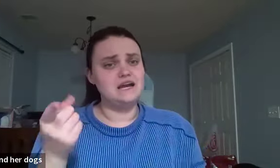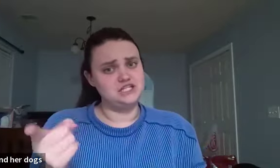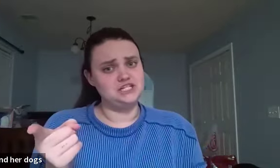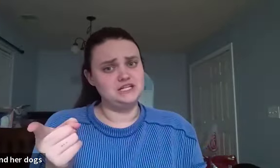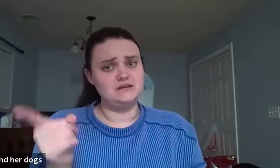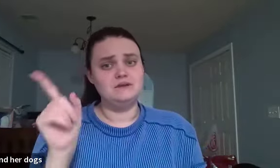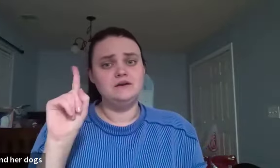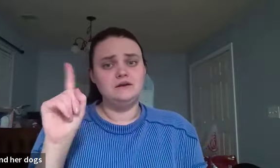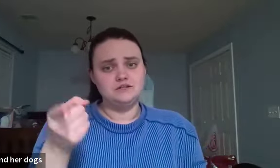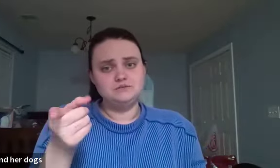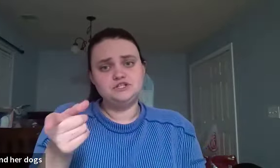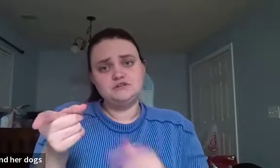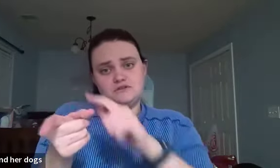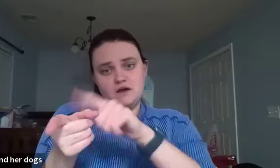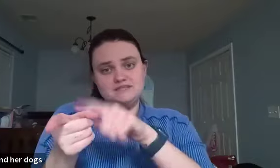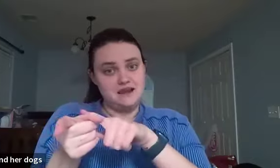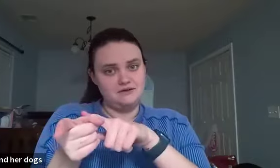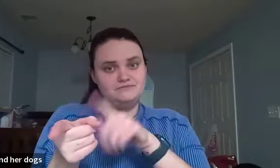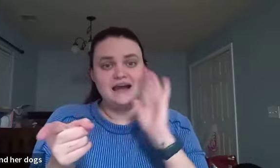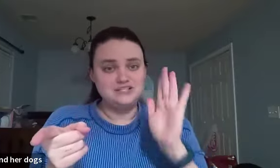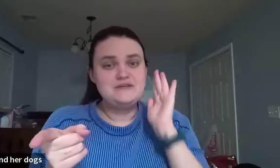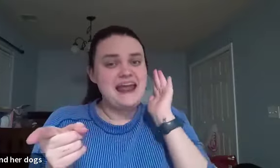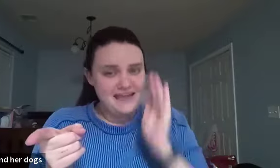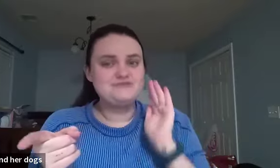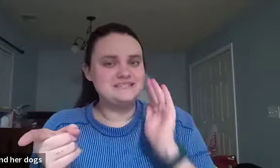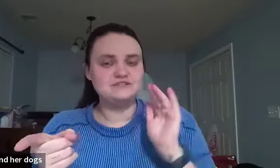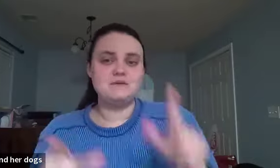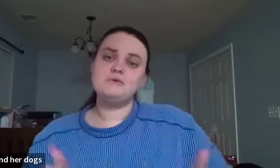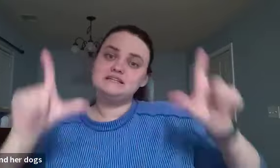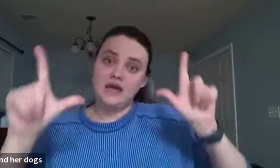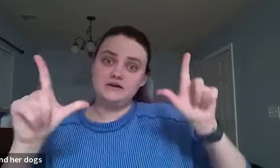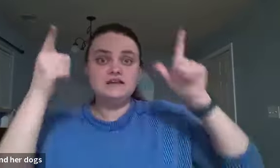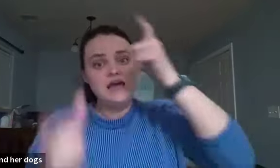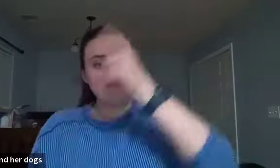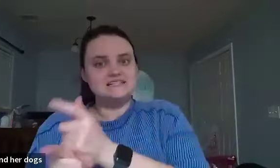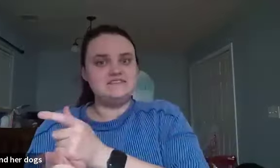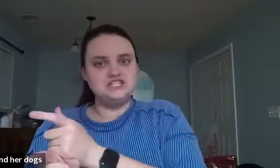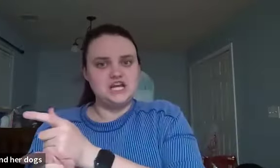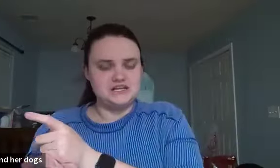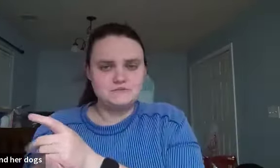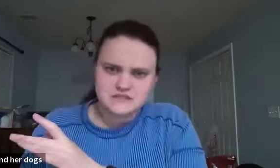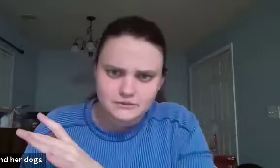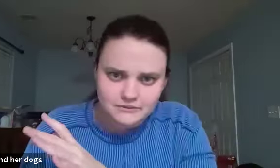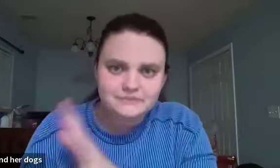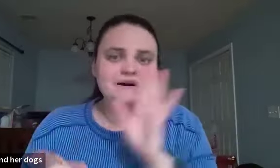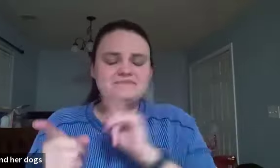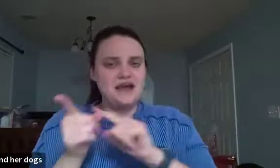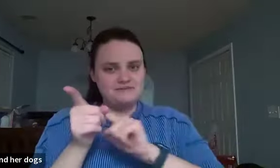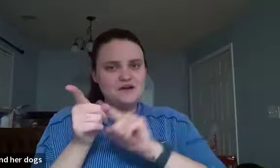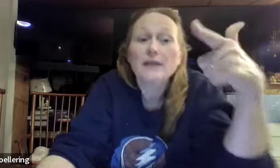it, I change it again. Put your thumb down. I do that every single time. I'm always like L's. And then I suddenly change it. And everyone's like, what? Yeah. Okay, so